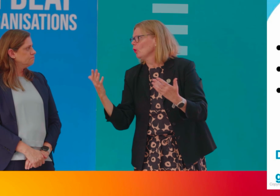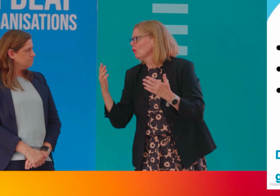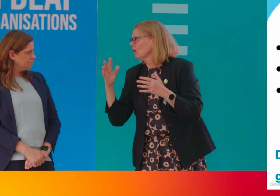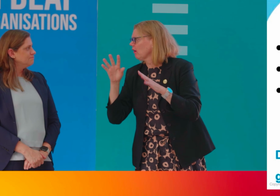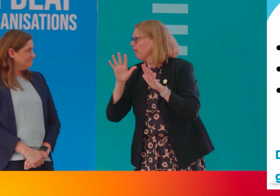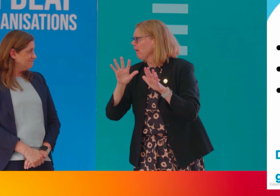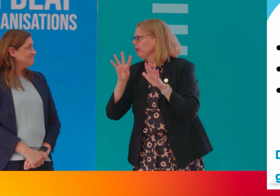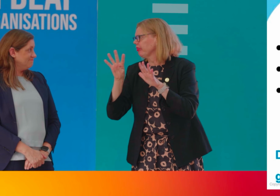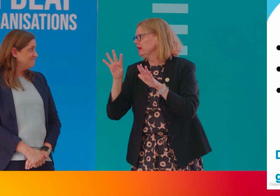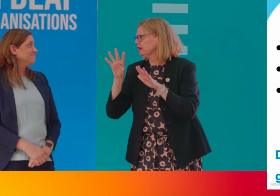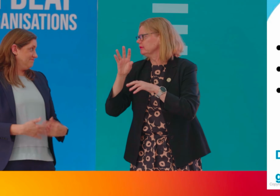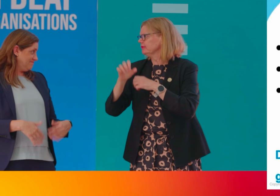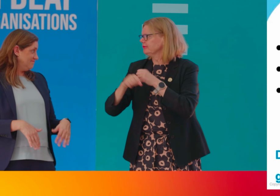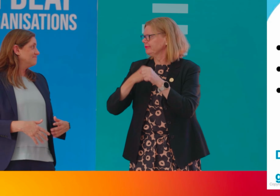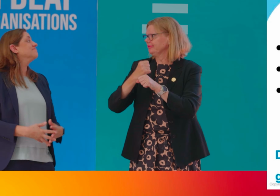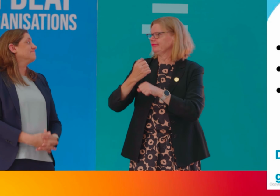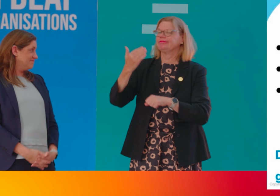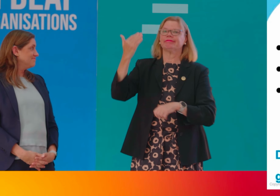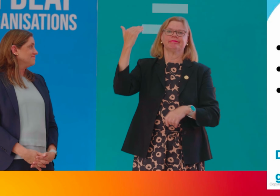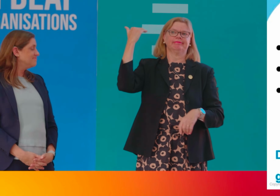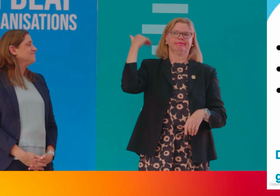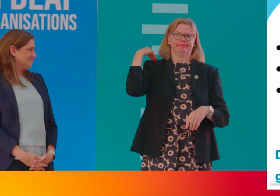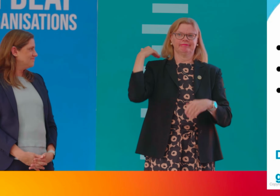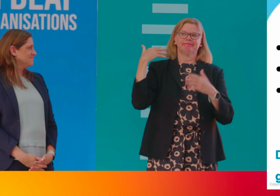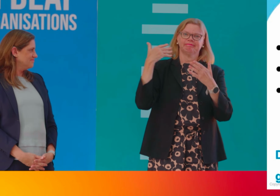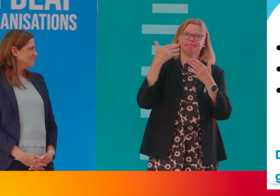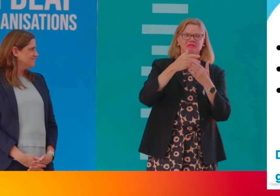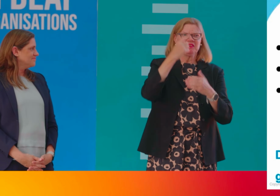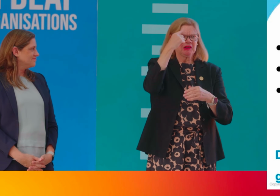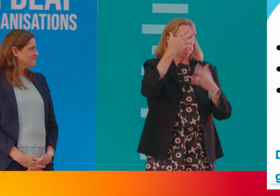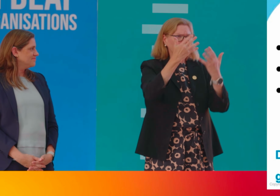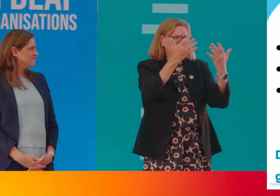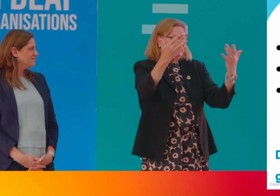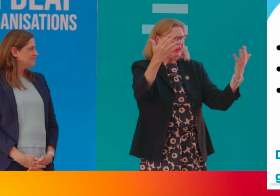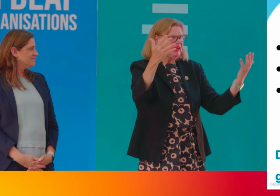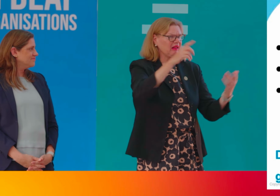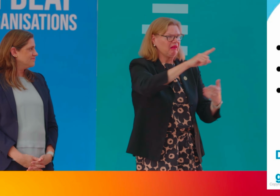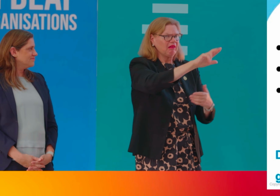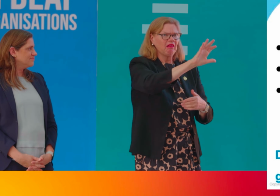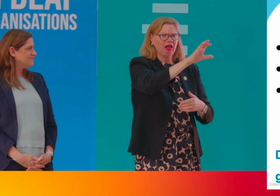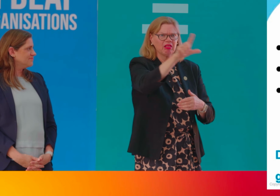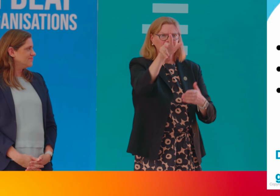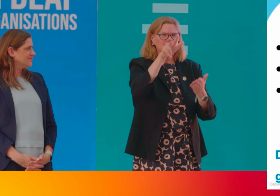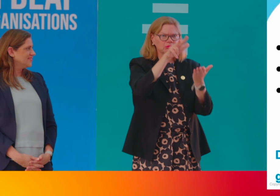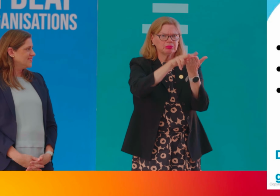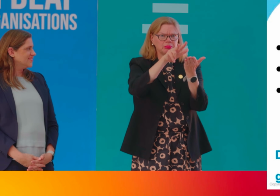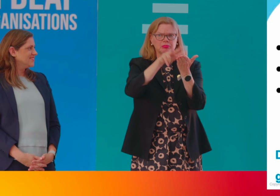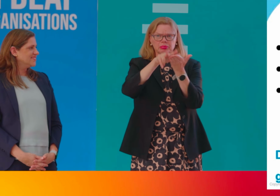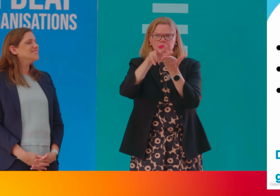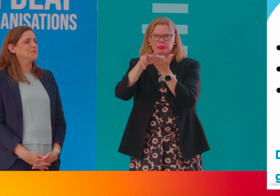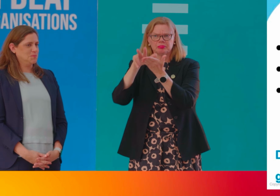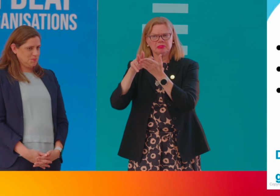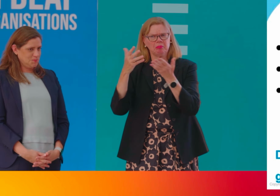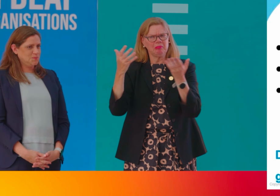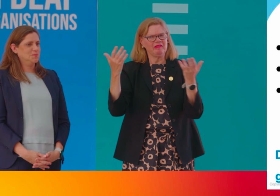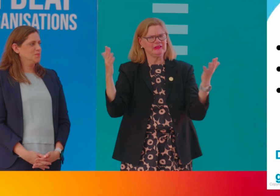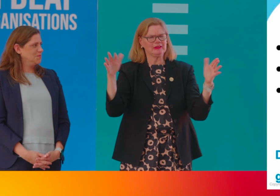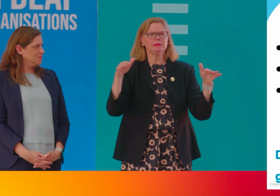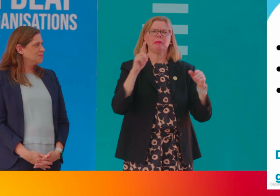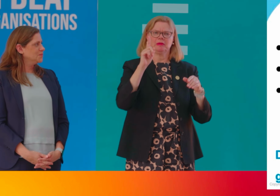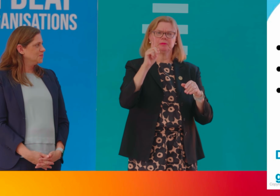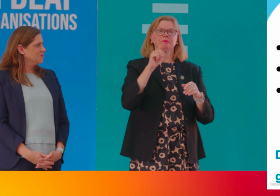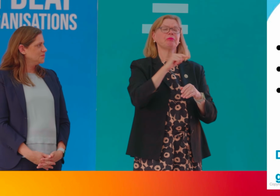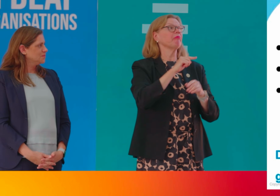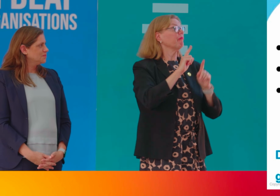However, the latest convention, UNCRPD, was adopted in the year 2006, that is 19 years ago,